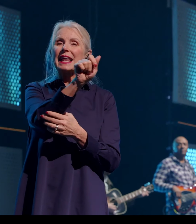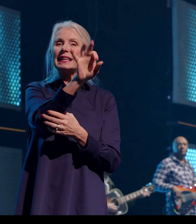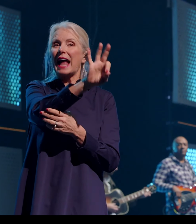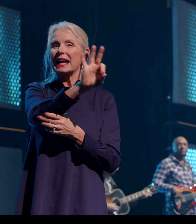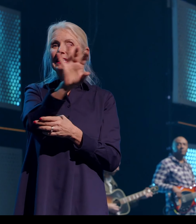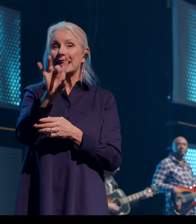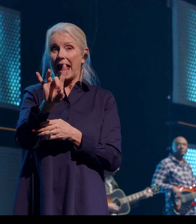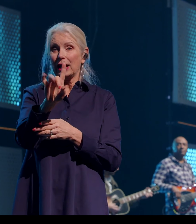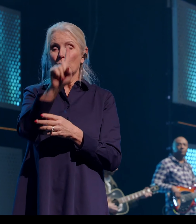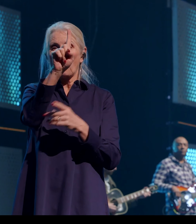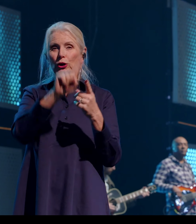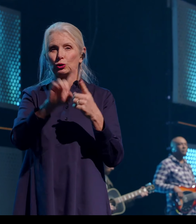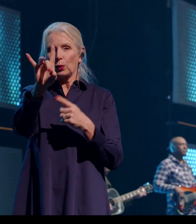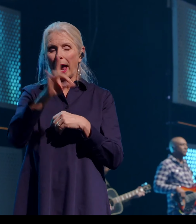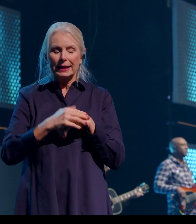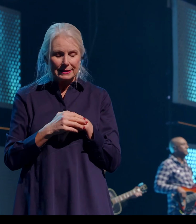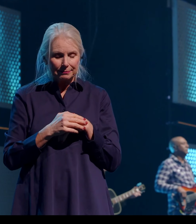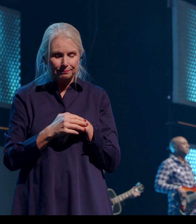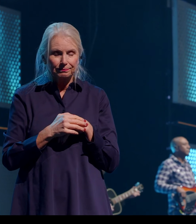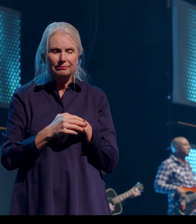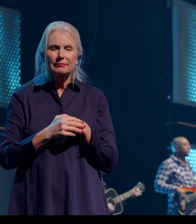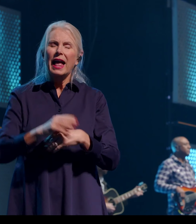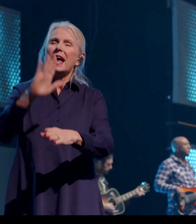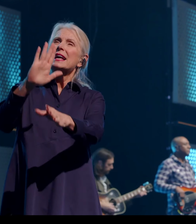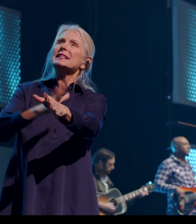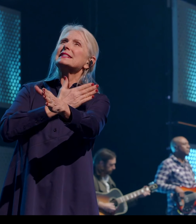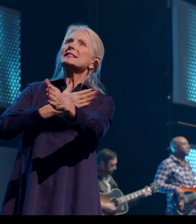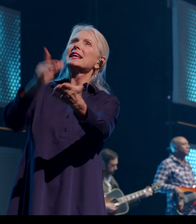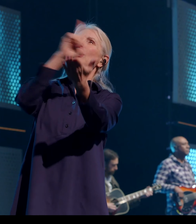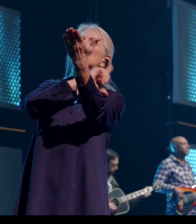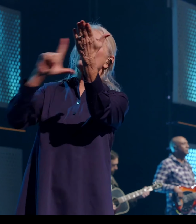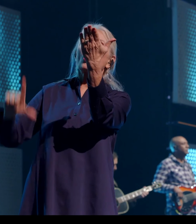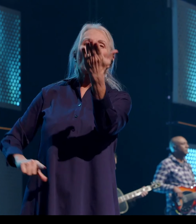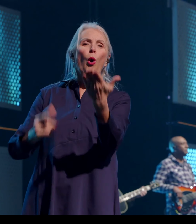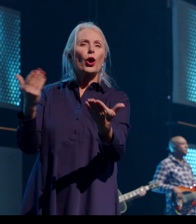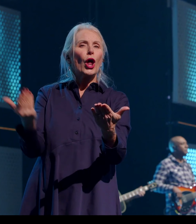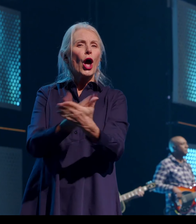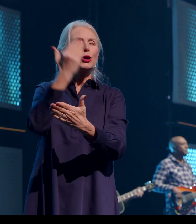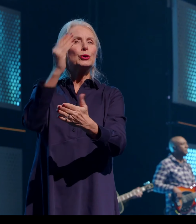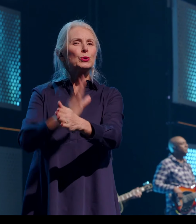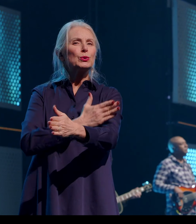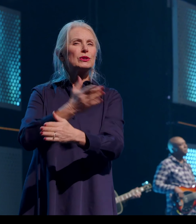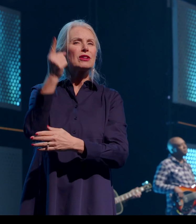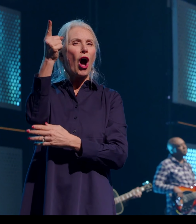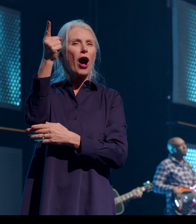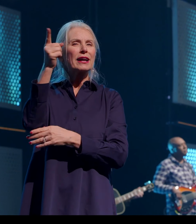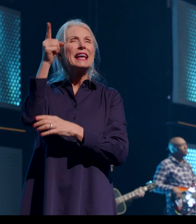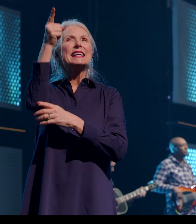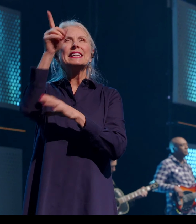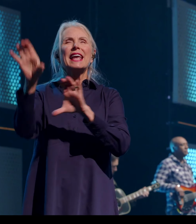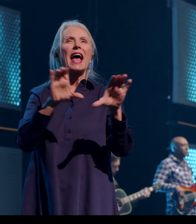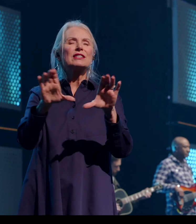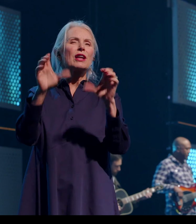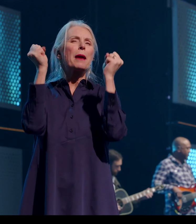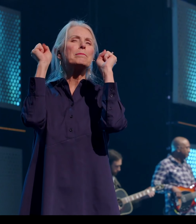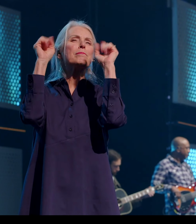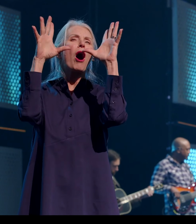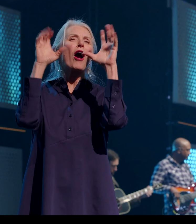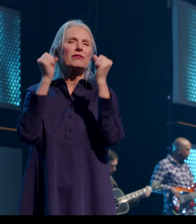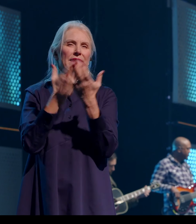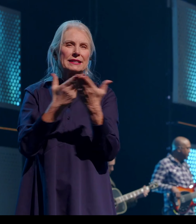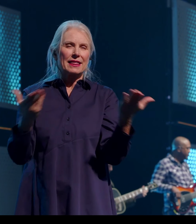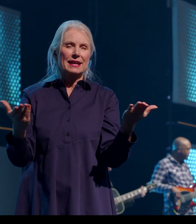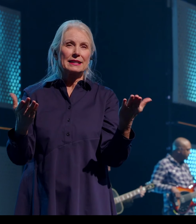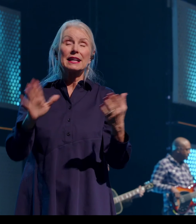join in with me? Let's read together. Oh, sing to the Lord a new song, for he has done marvelous things.